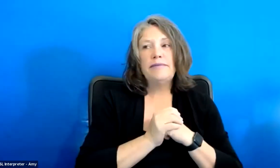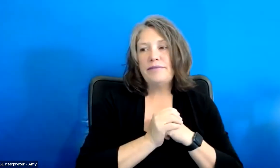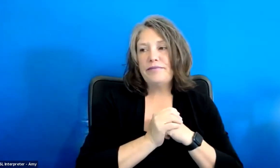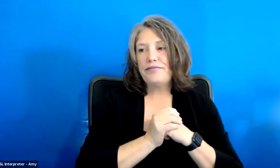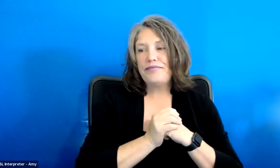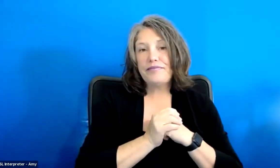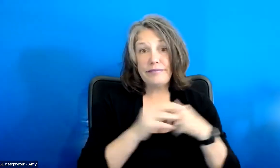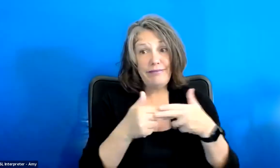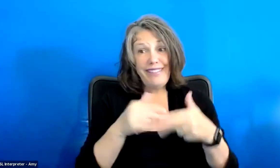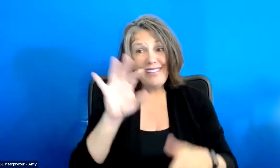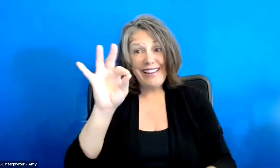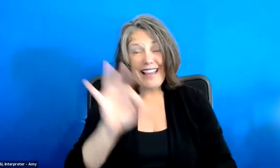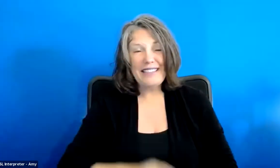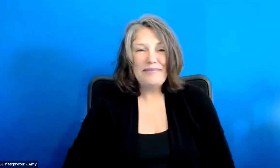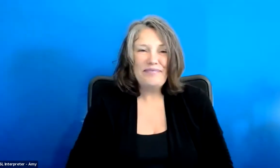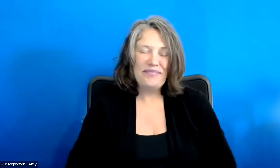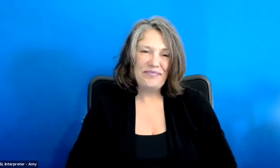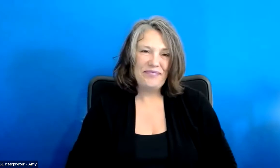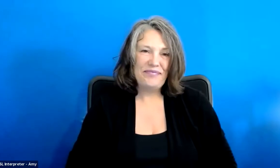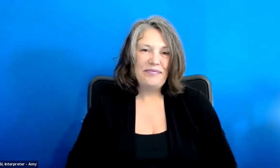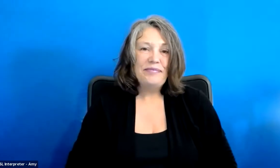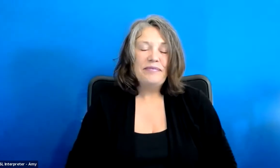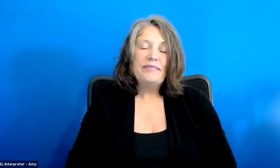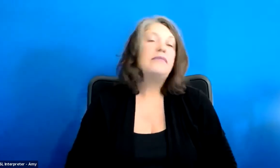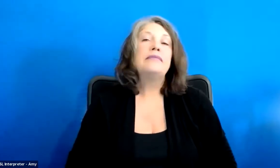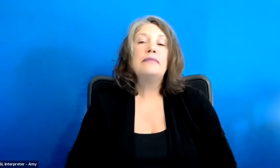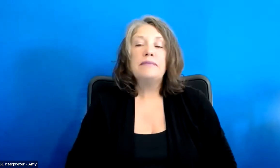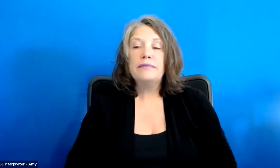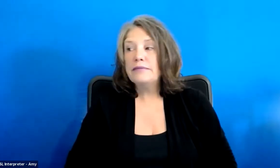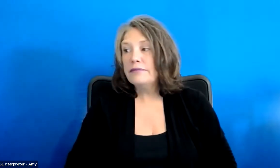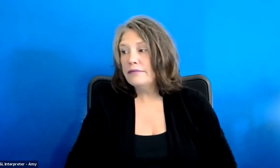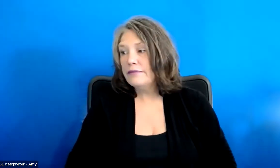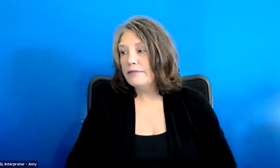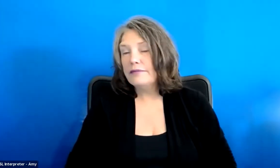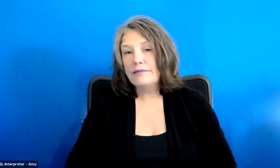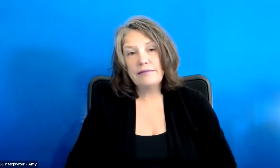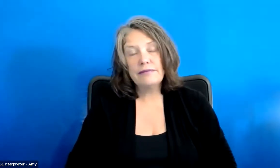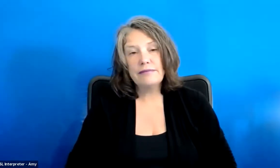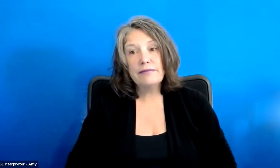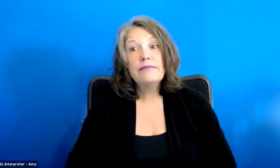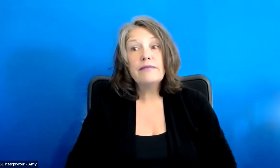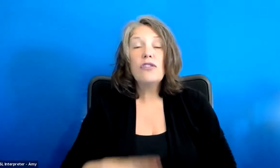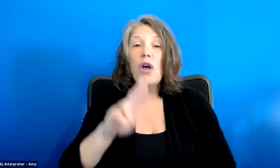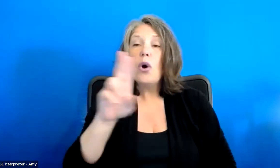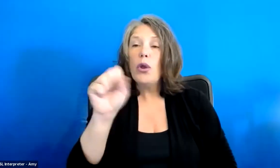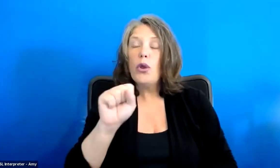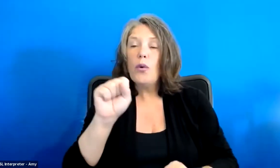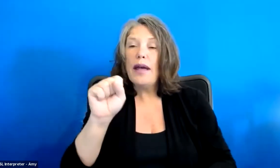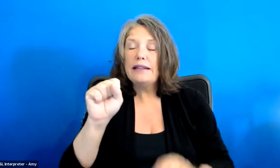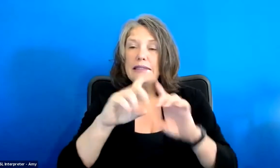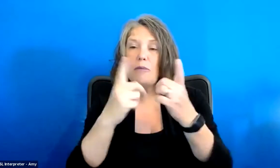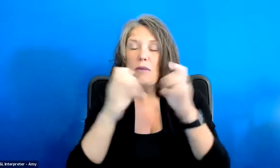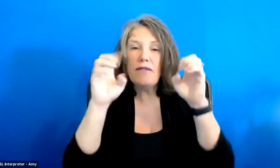slide 9. So, The U.S. Department of